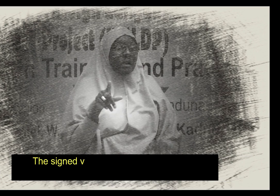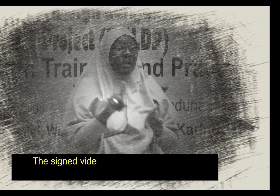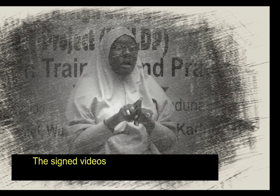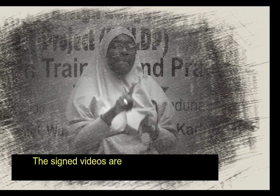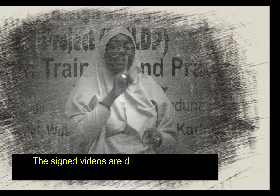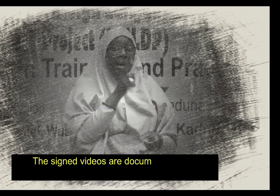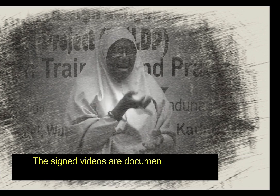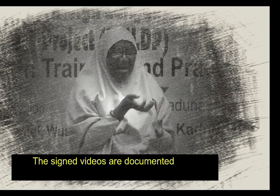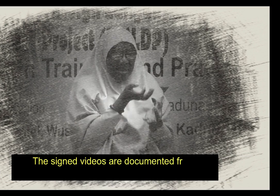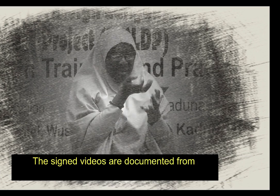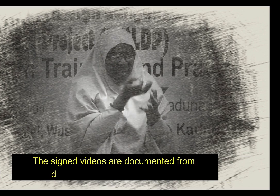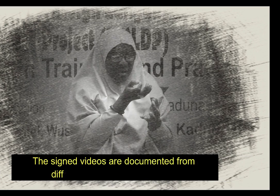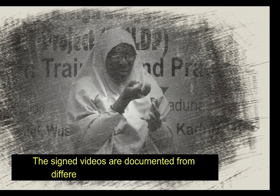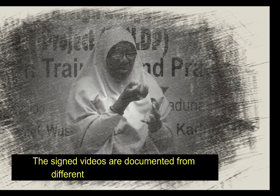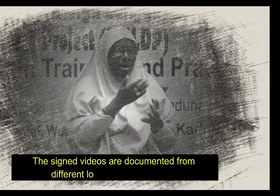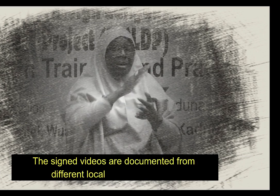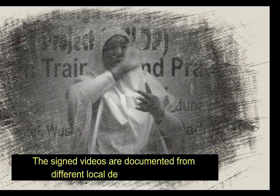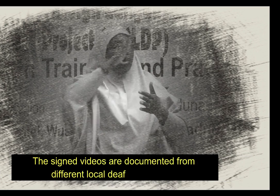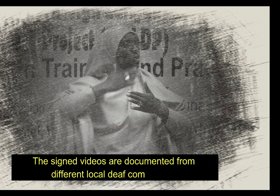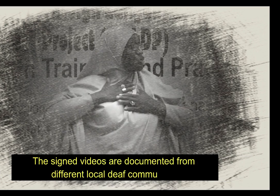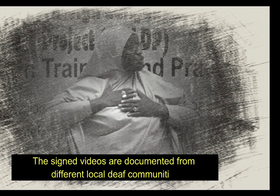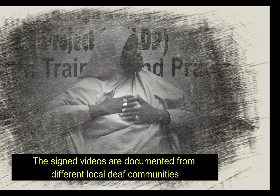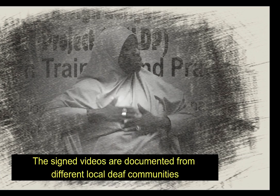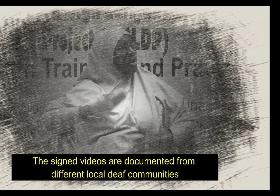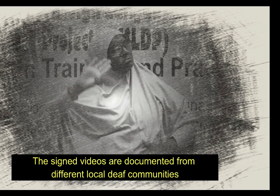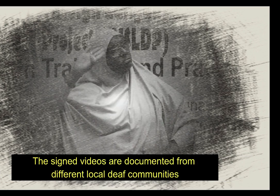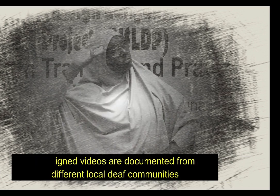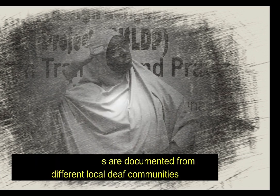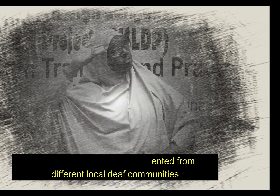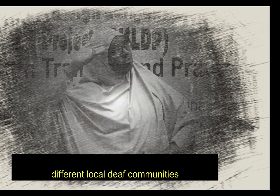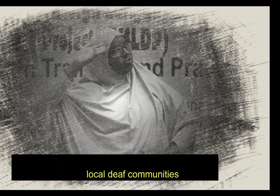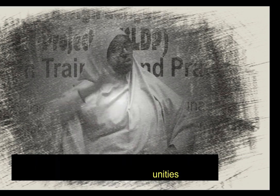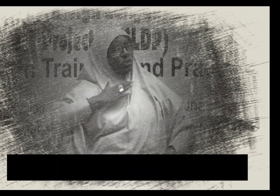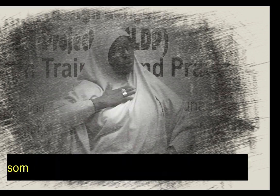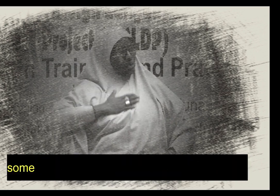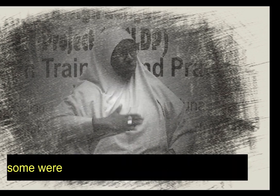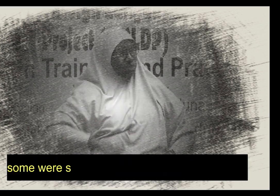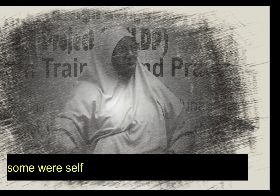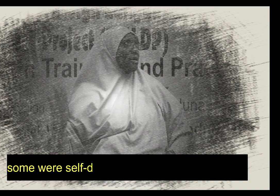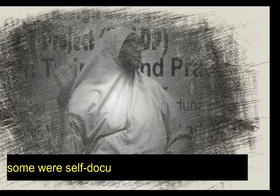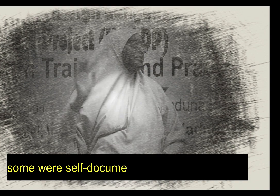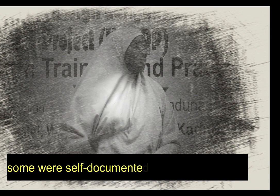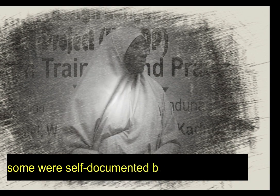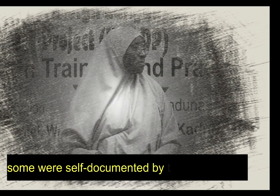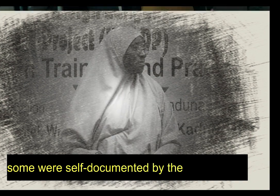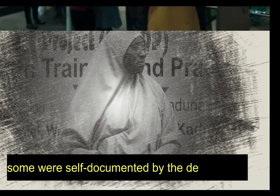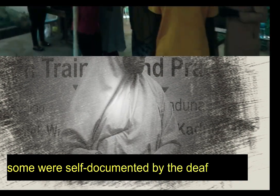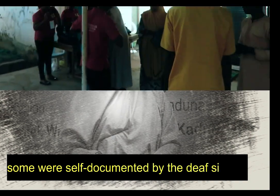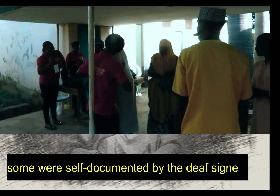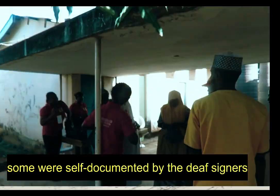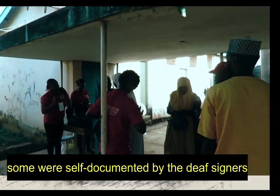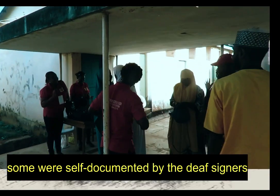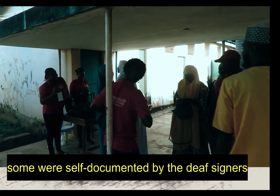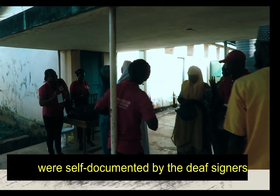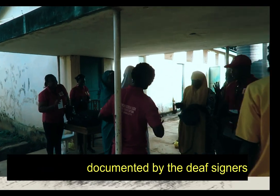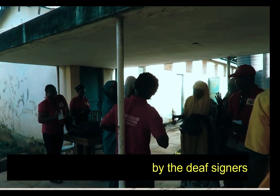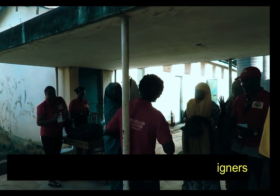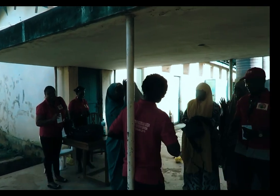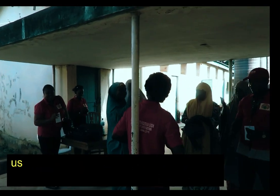sign videos are documented from different local deaf communities. Some were self-documented by the deaf signers using